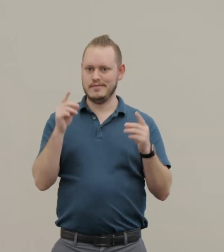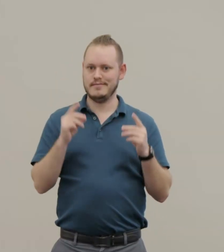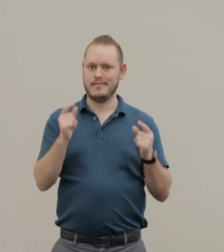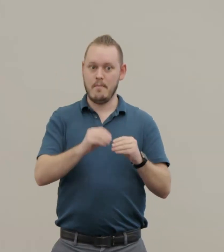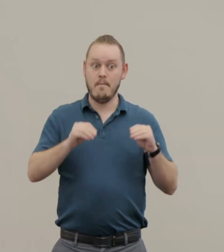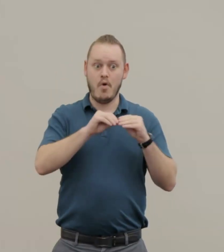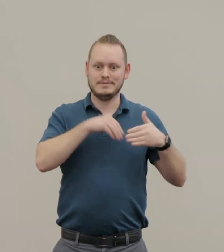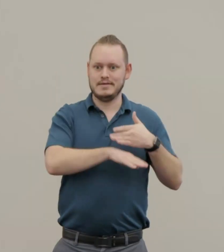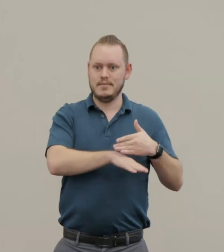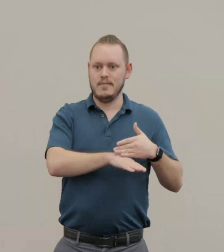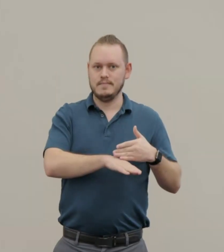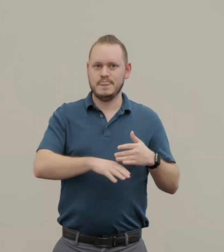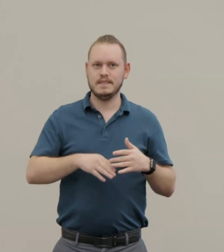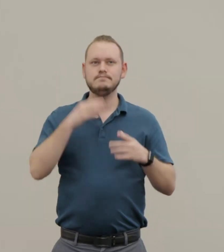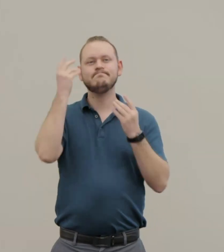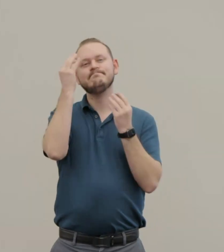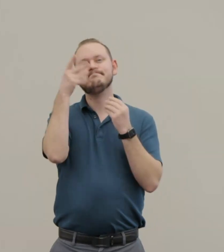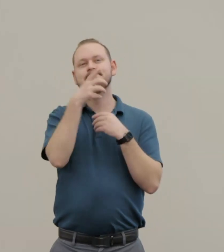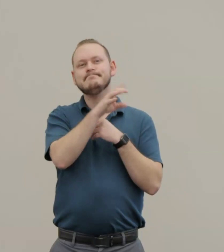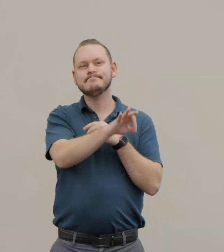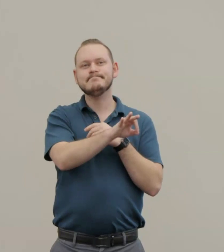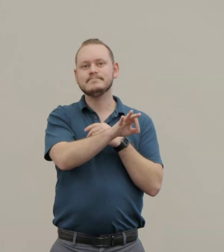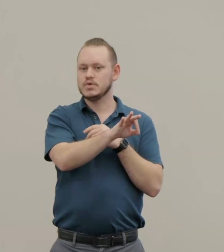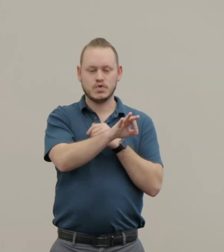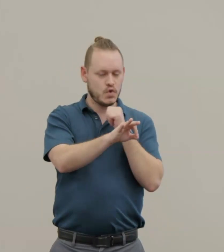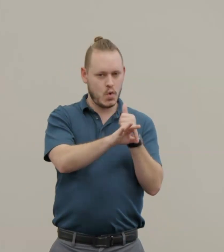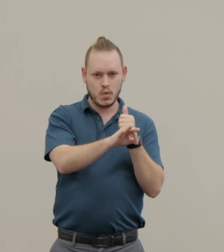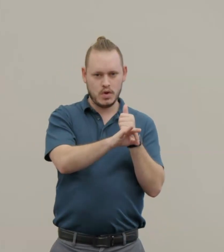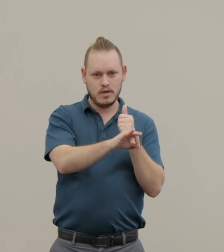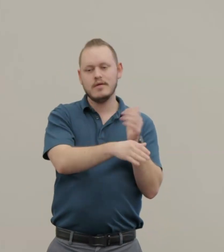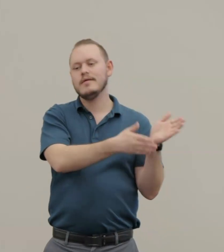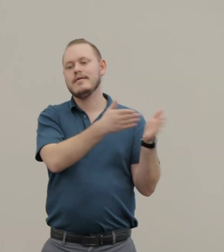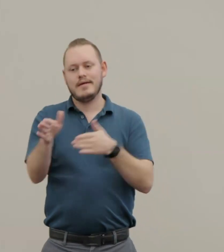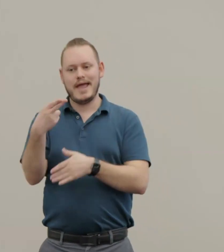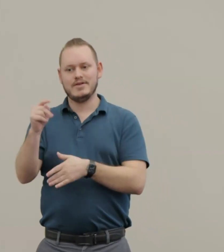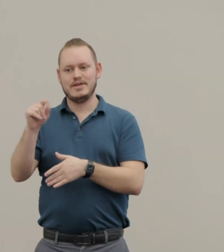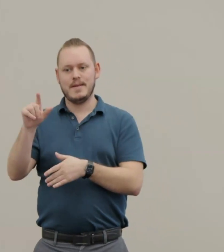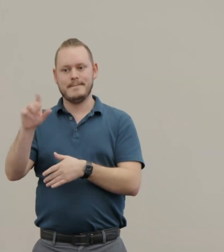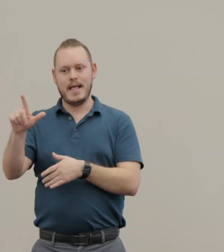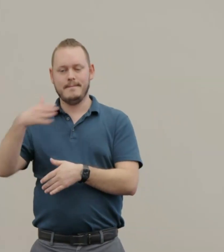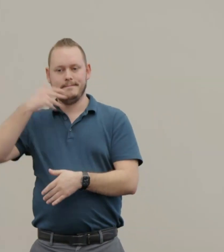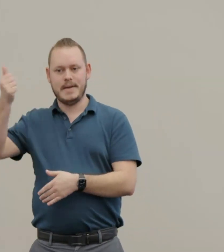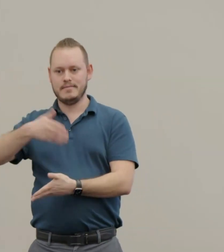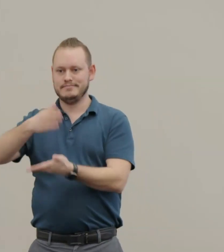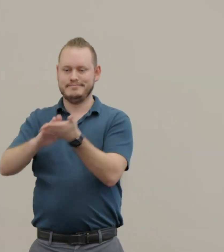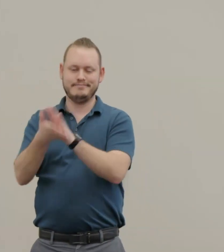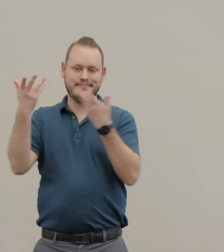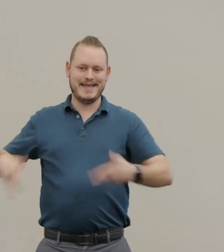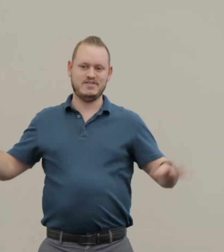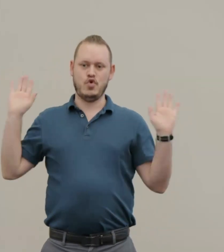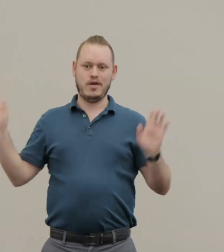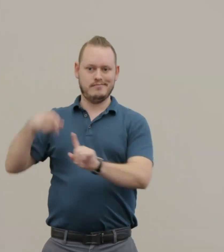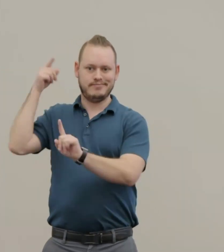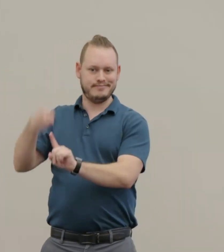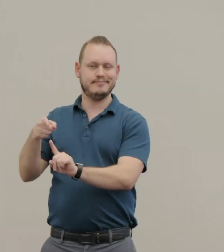automatically more accessible. So if you're thinking about a PDF, don't make it an HTML document. End of story. If you